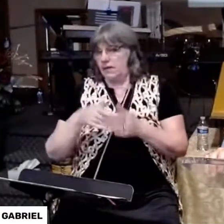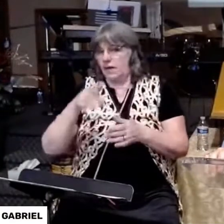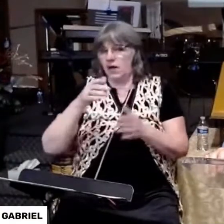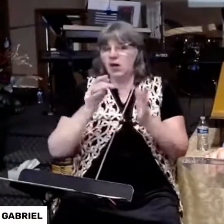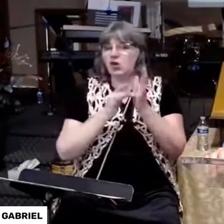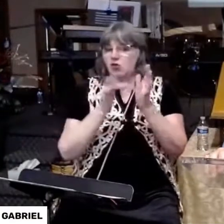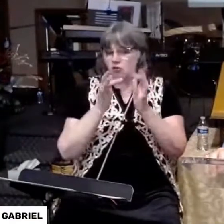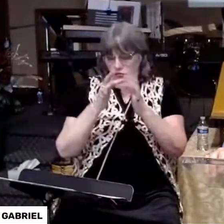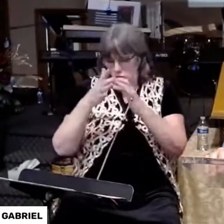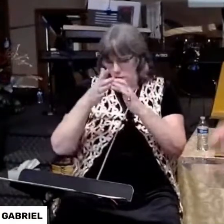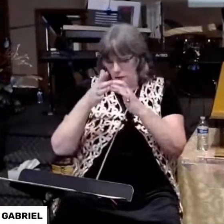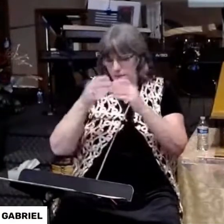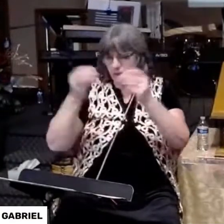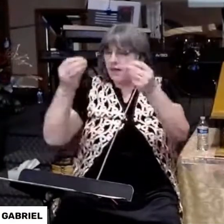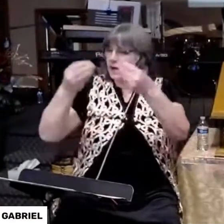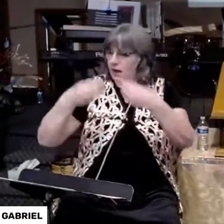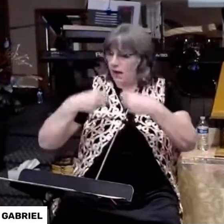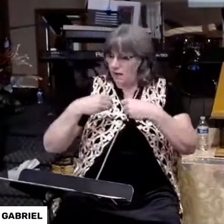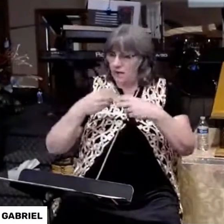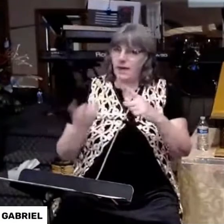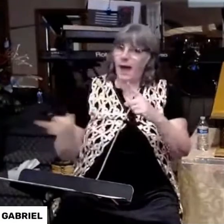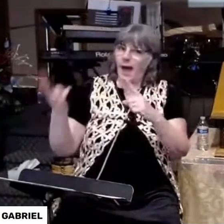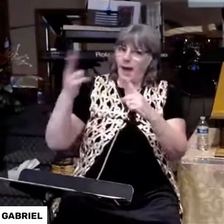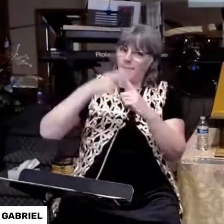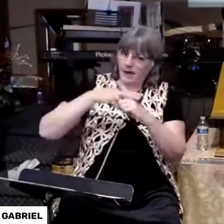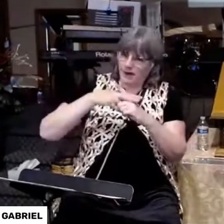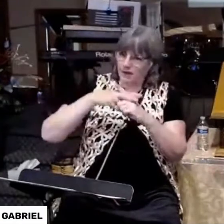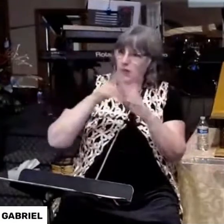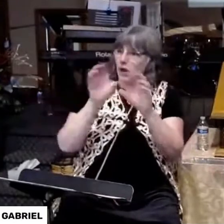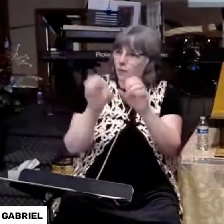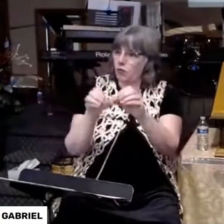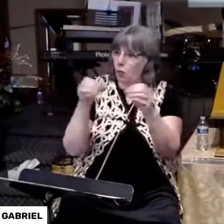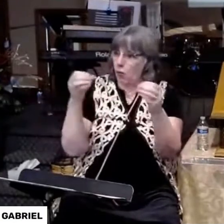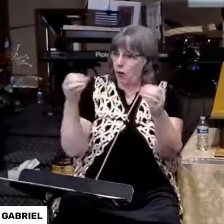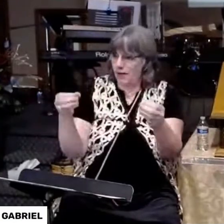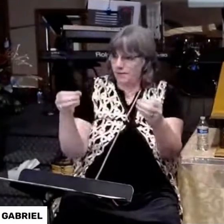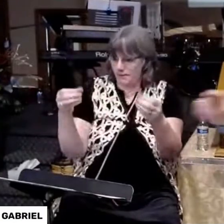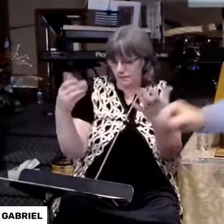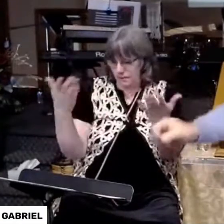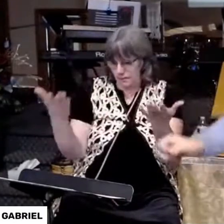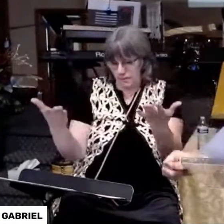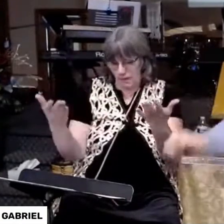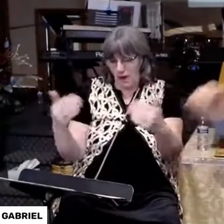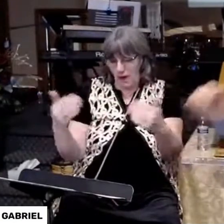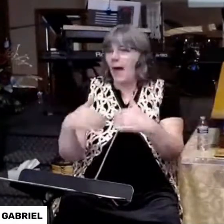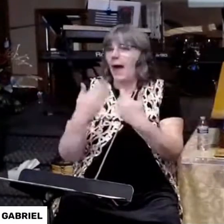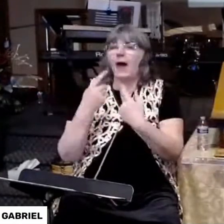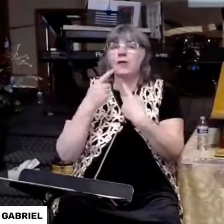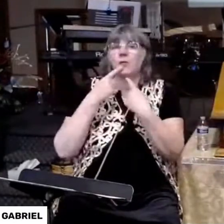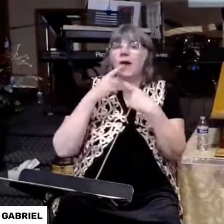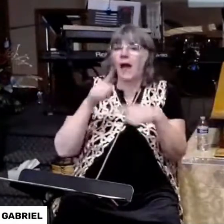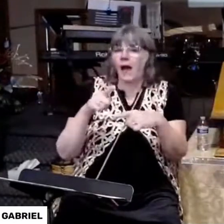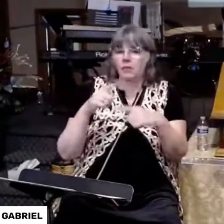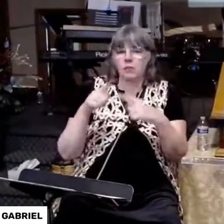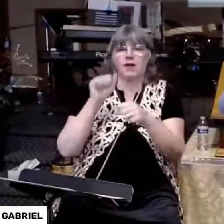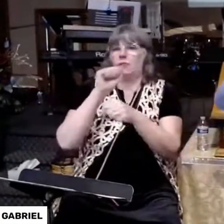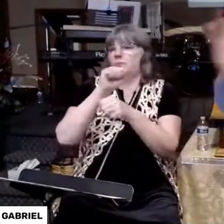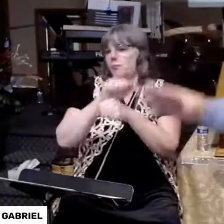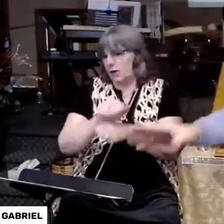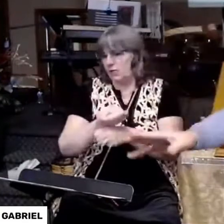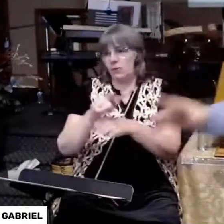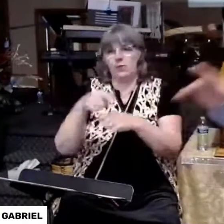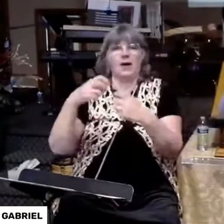so it's really important. The things, how Yeshua taught people how to react to Roman oppression, to the oppression of